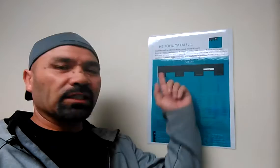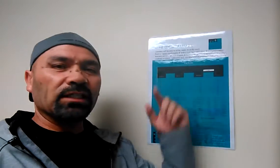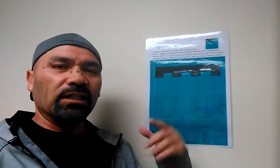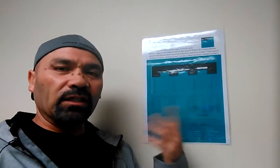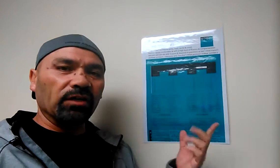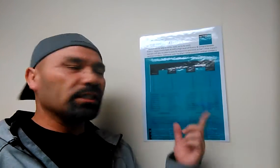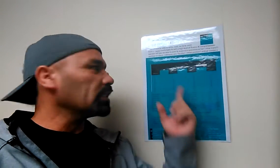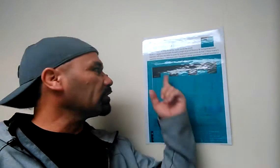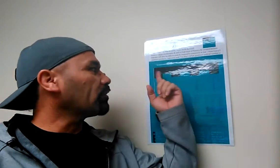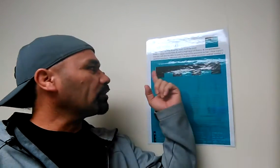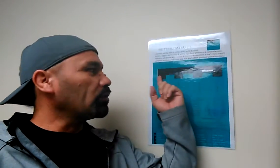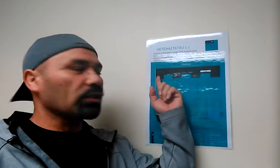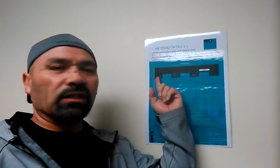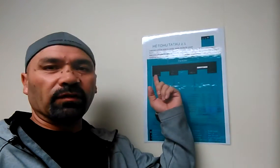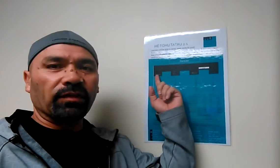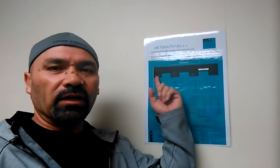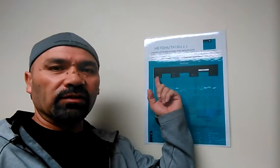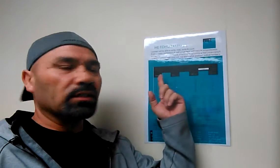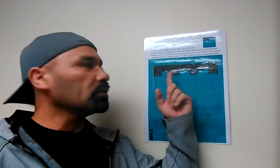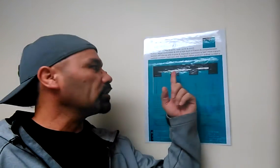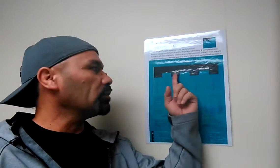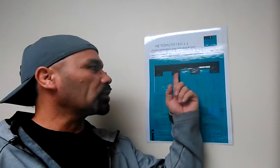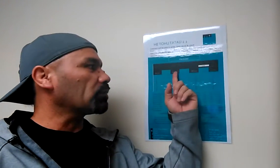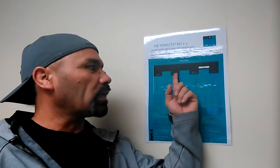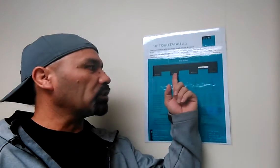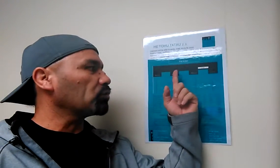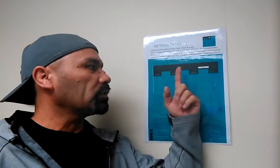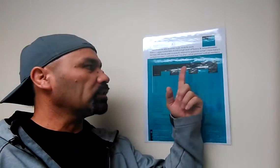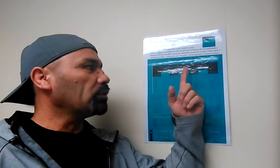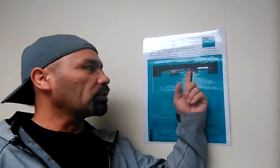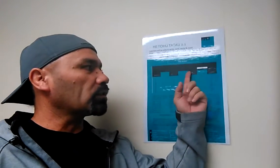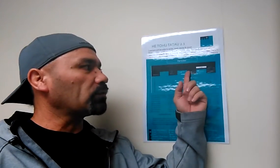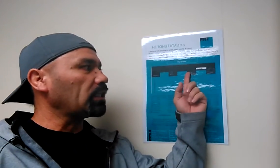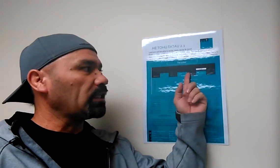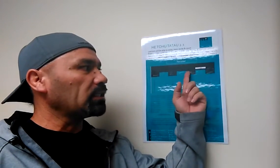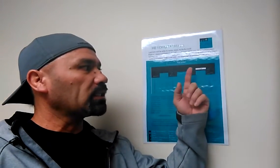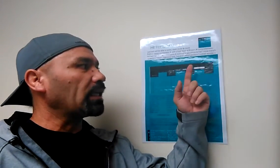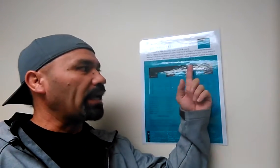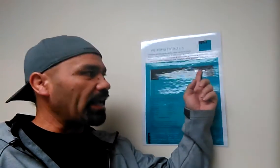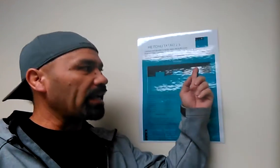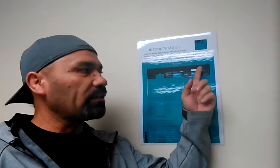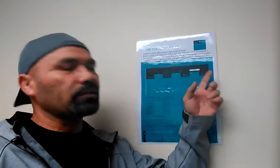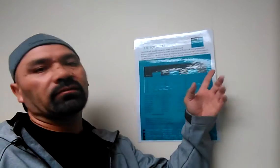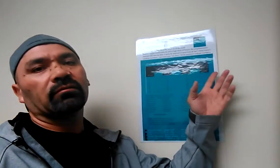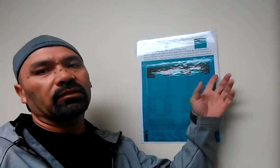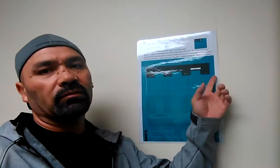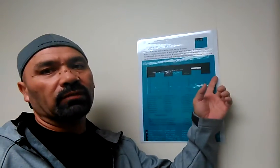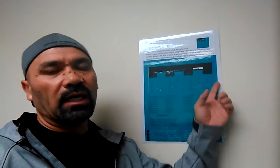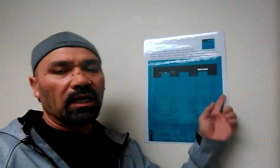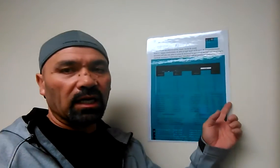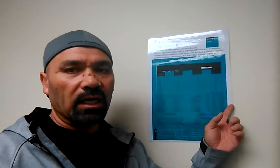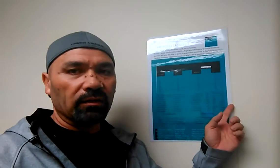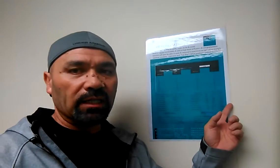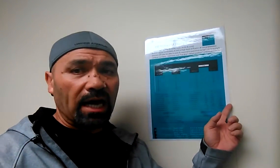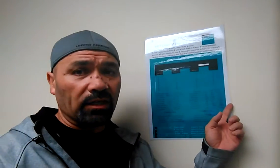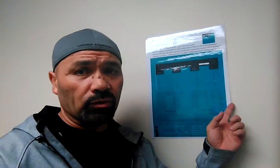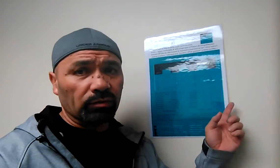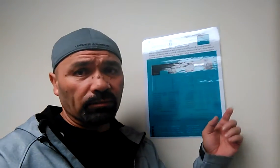just denoting units of 1,000, units of 100, units of tens, and cardinal